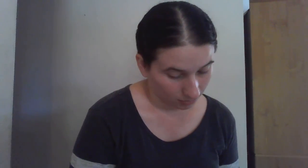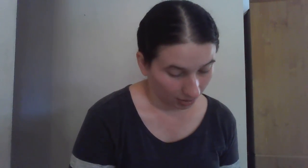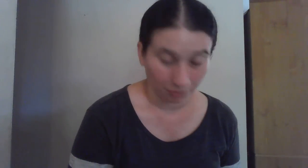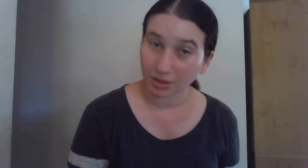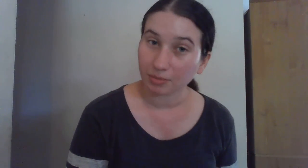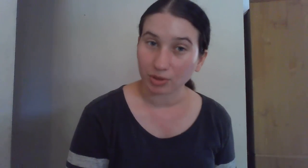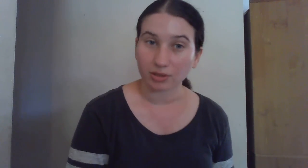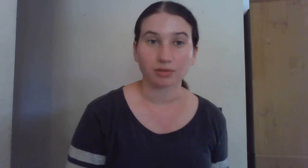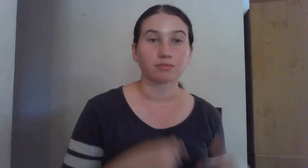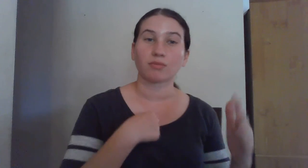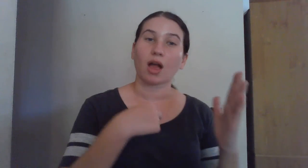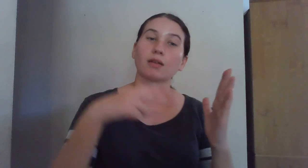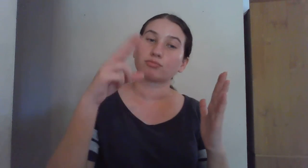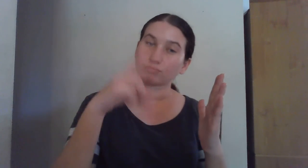I read book.